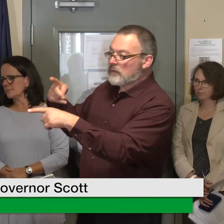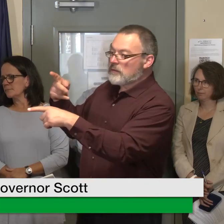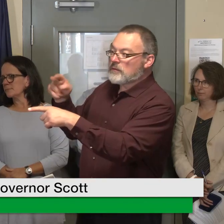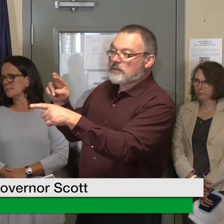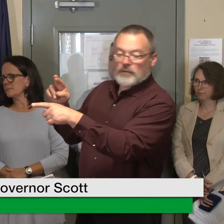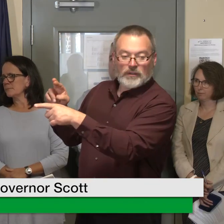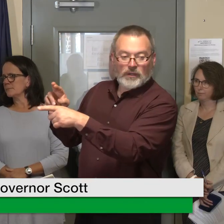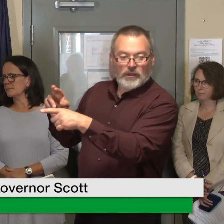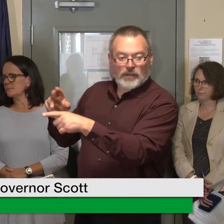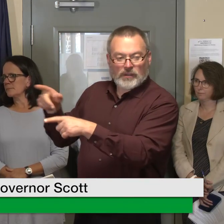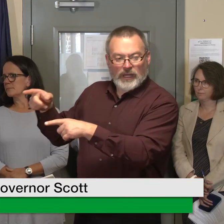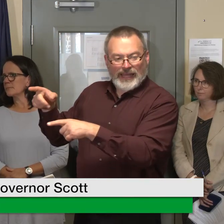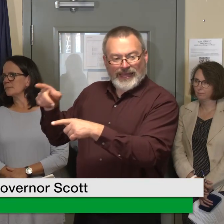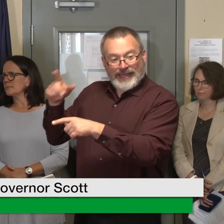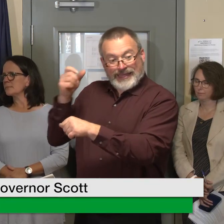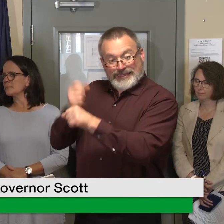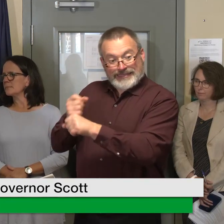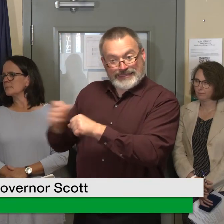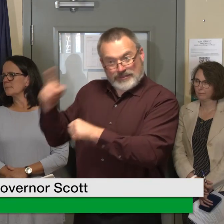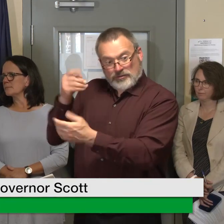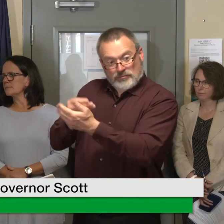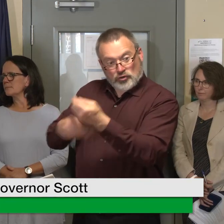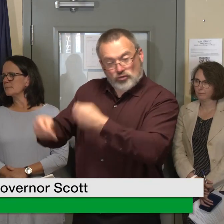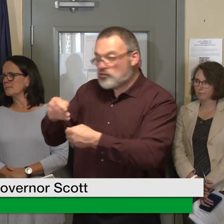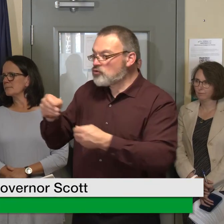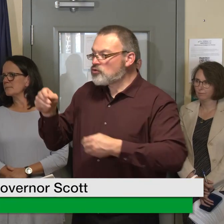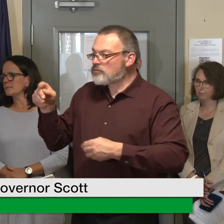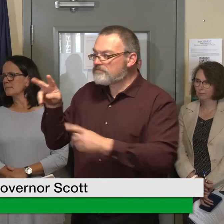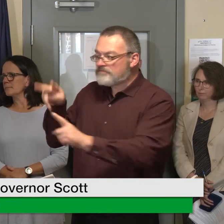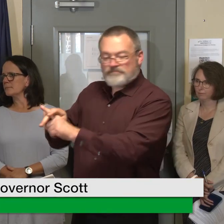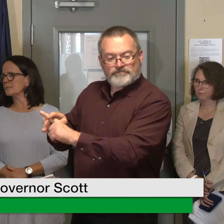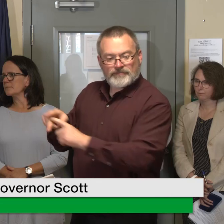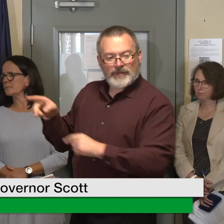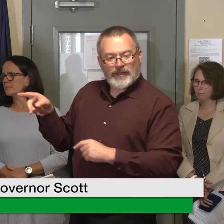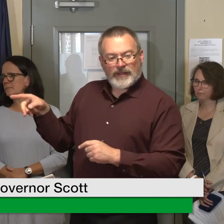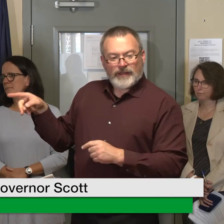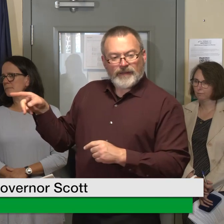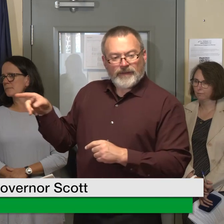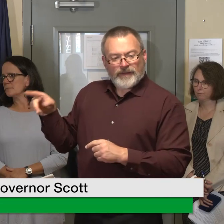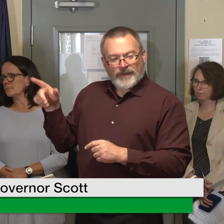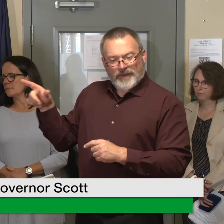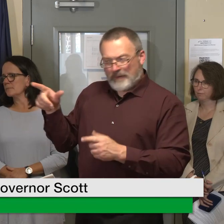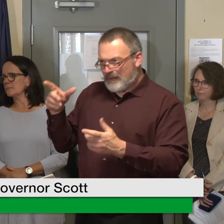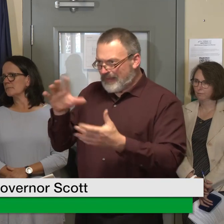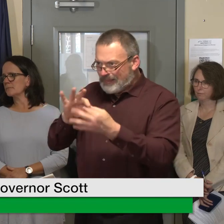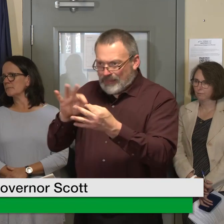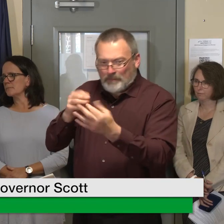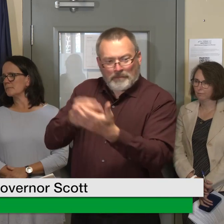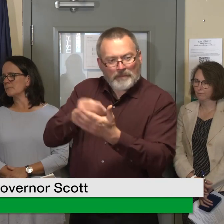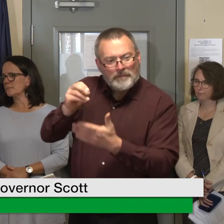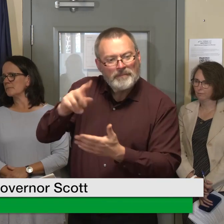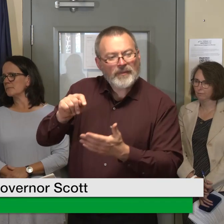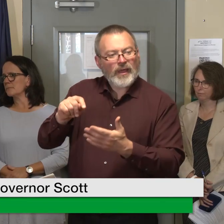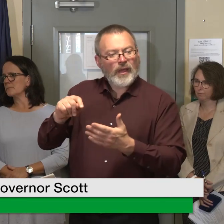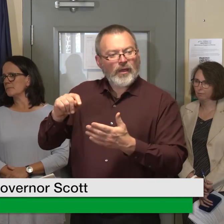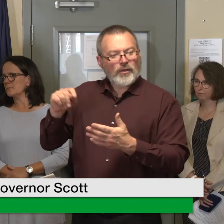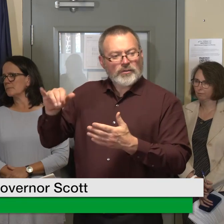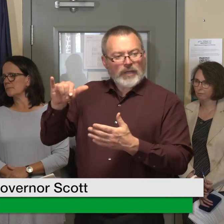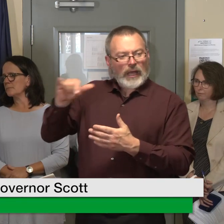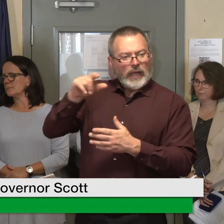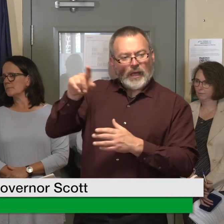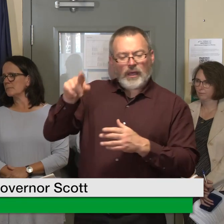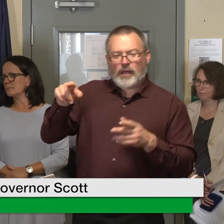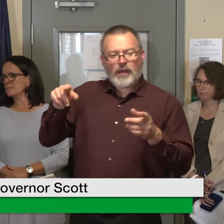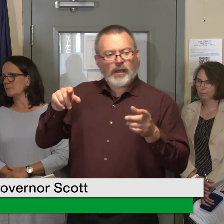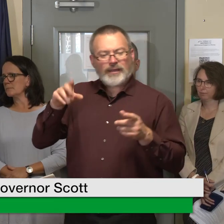of, you know, next year's budget, speaking of buyouts, Digger had a great story about a